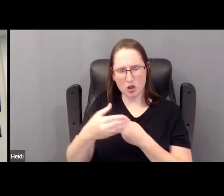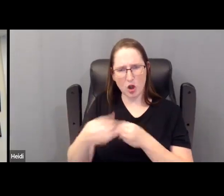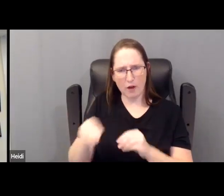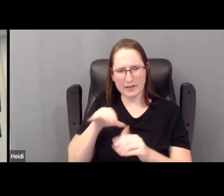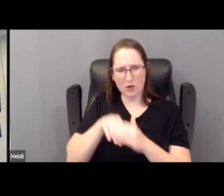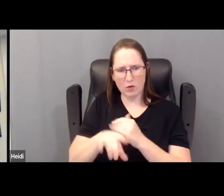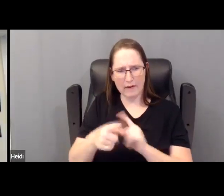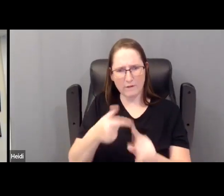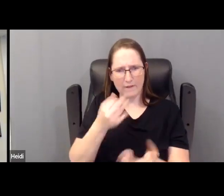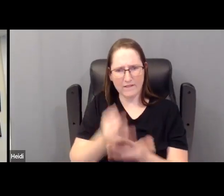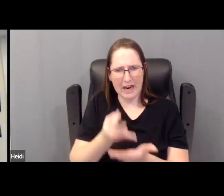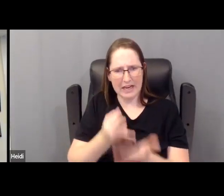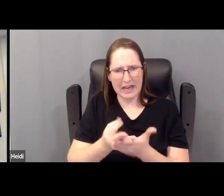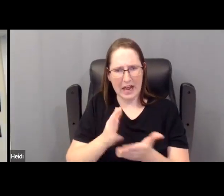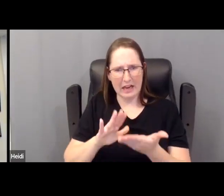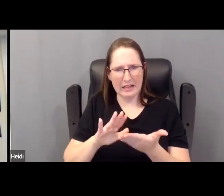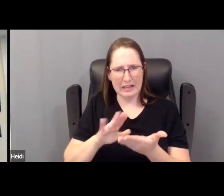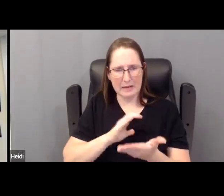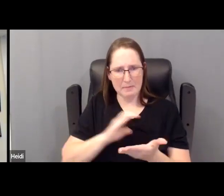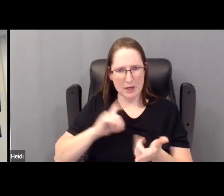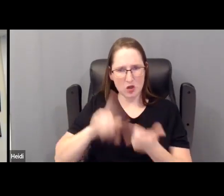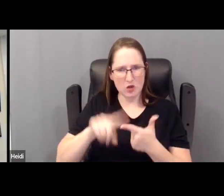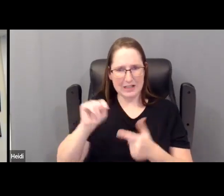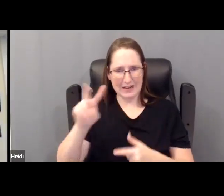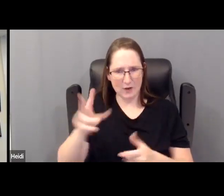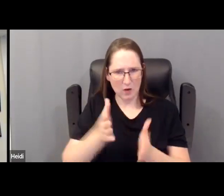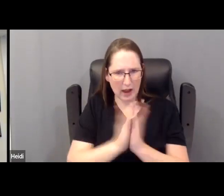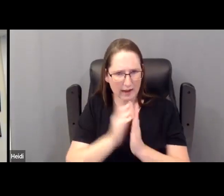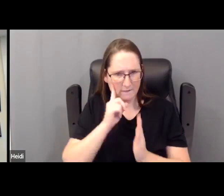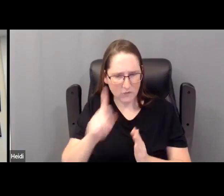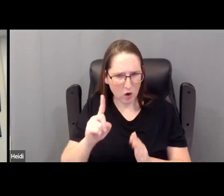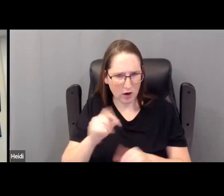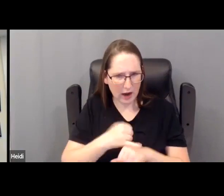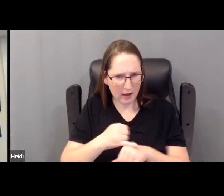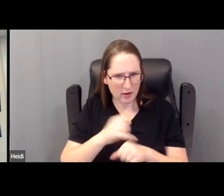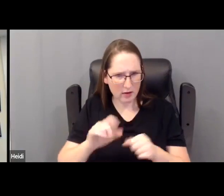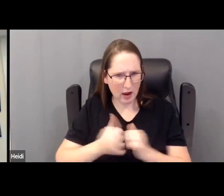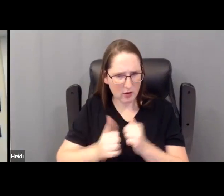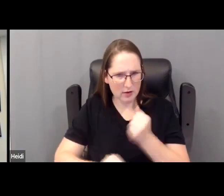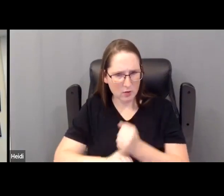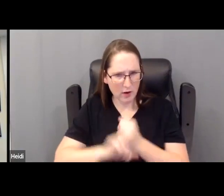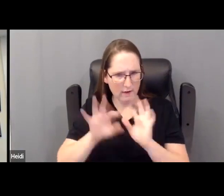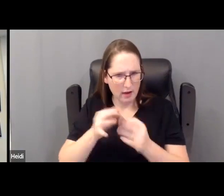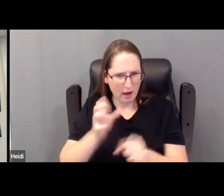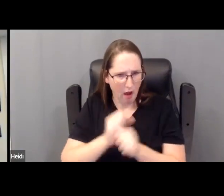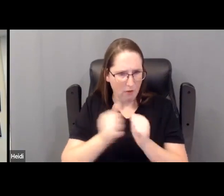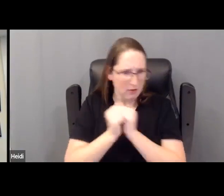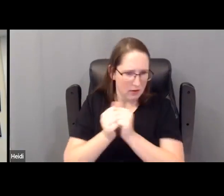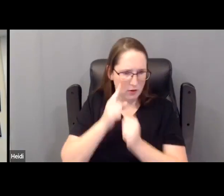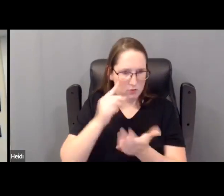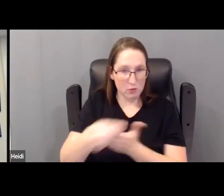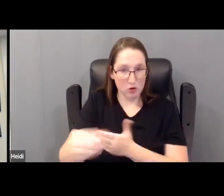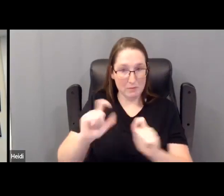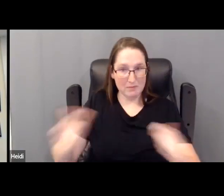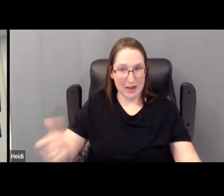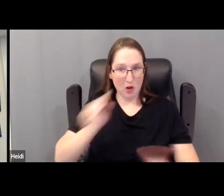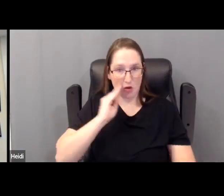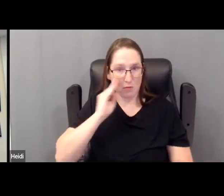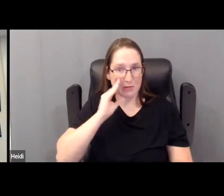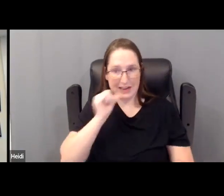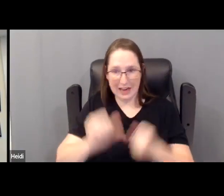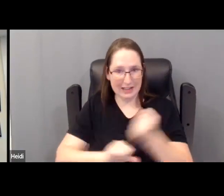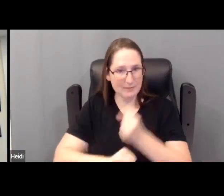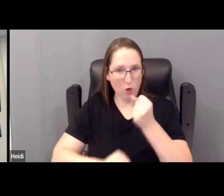from finance committee on TV. When you ask Rhode Island Housing to support families in getting together to purchase a large home, they are not